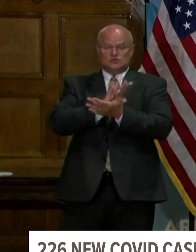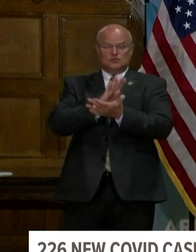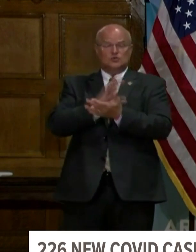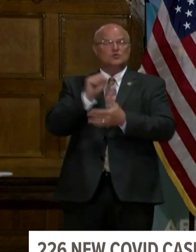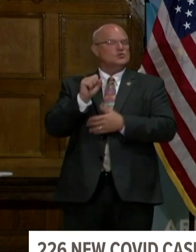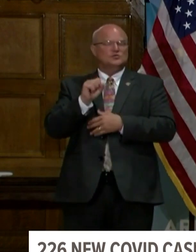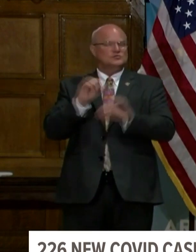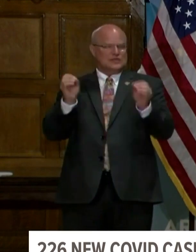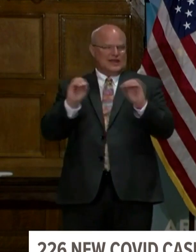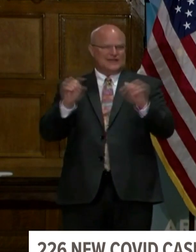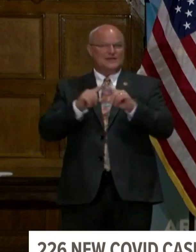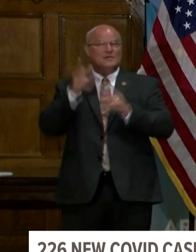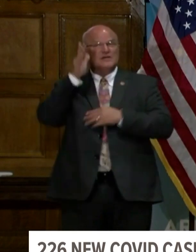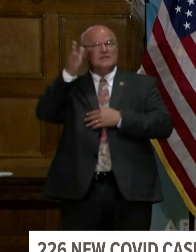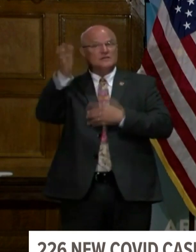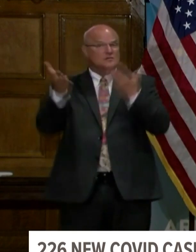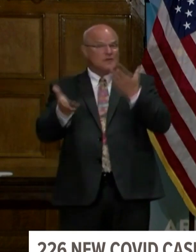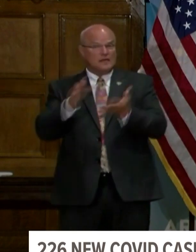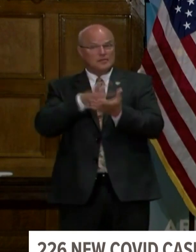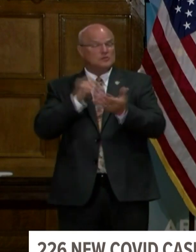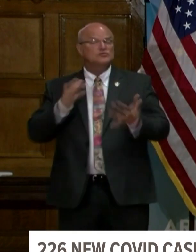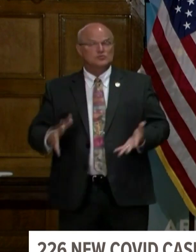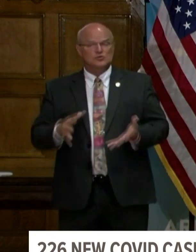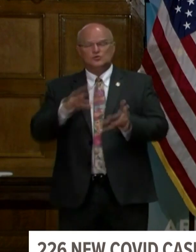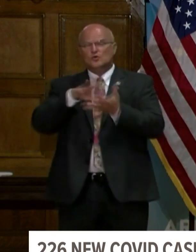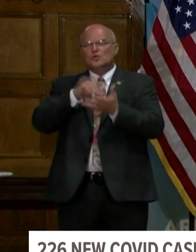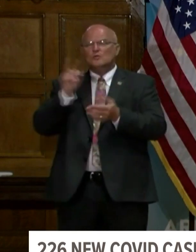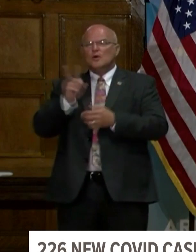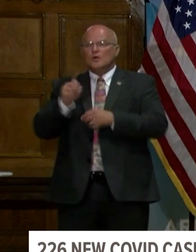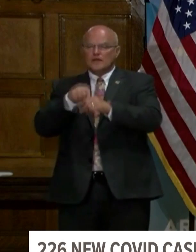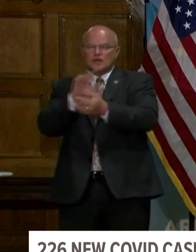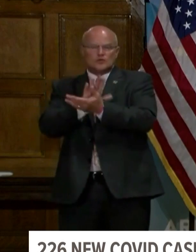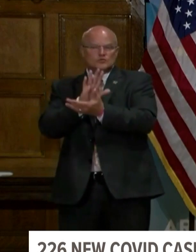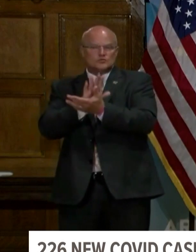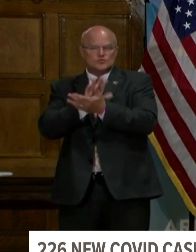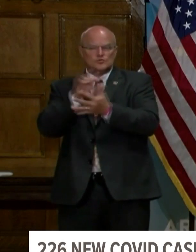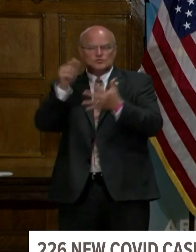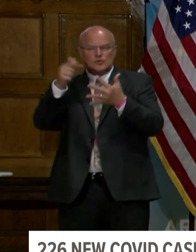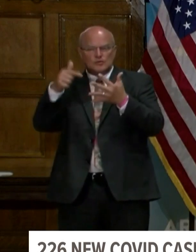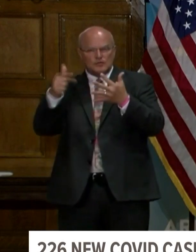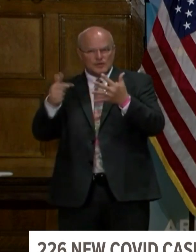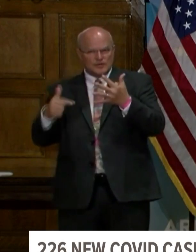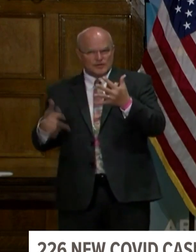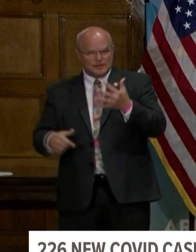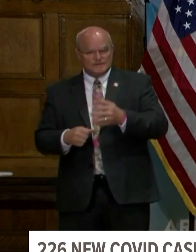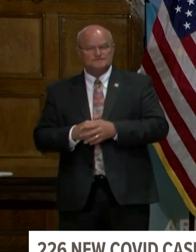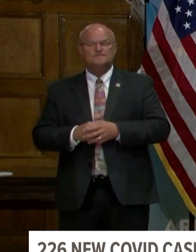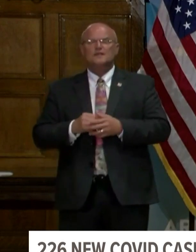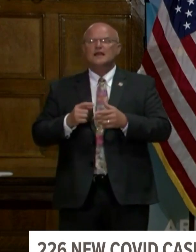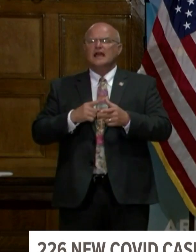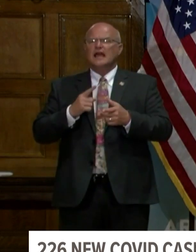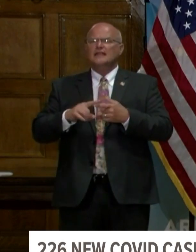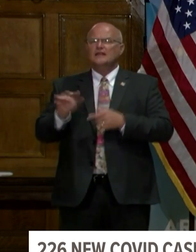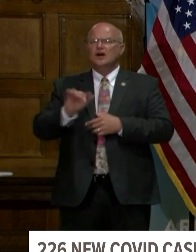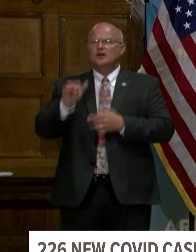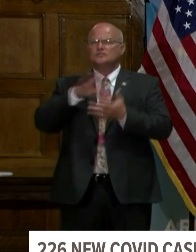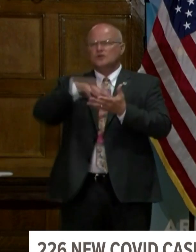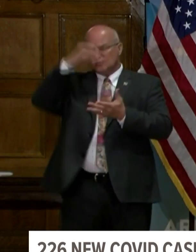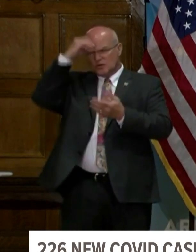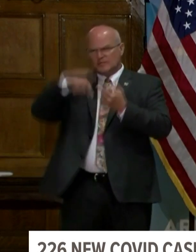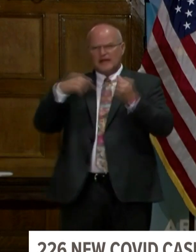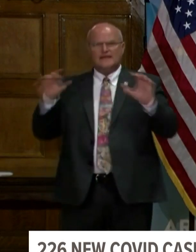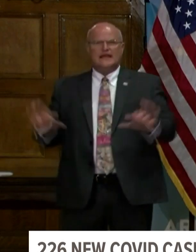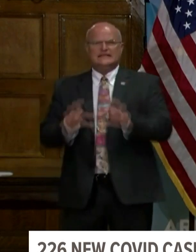going on, but in the future, it may be a student. We would learn about where they go to school. And then we also learn about